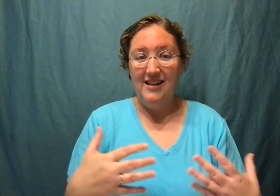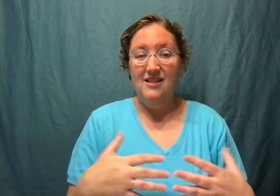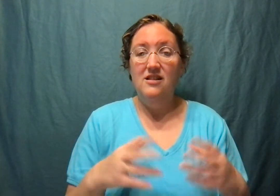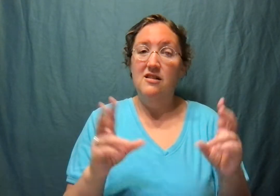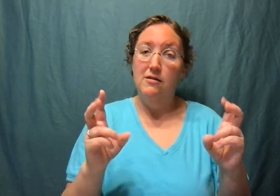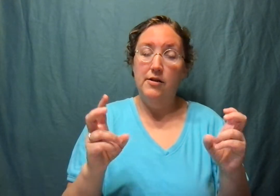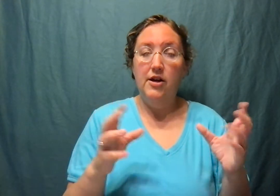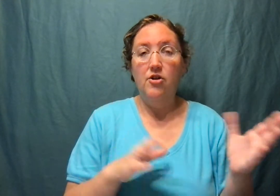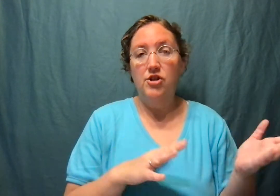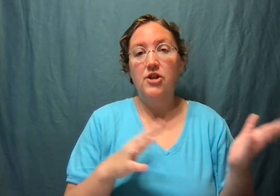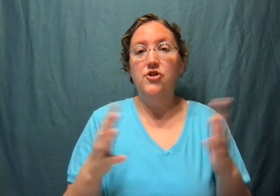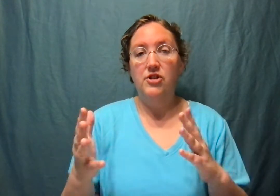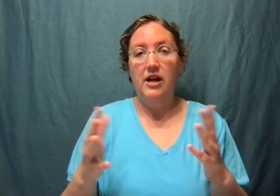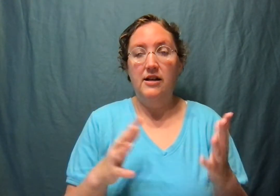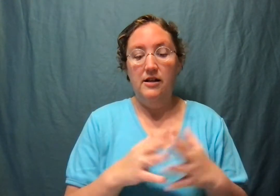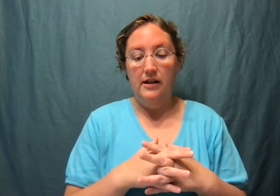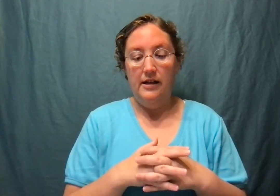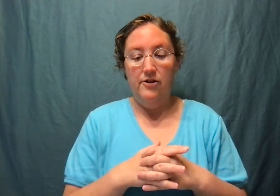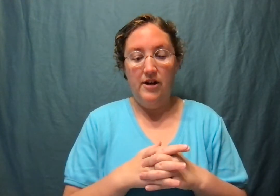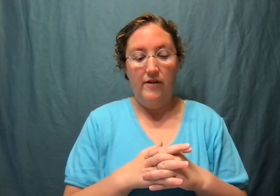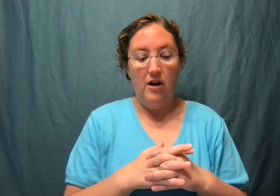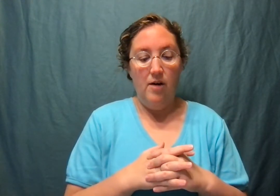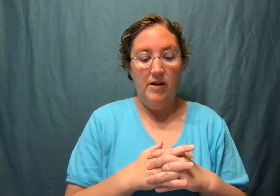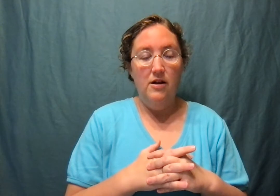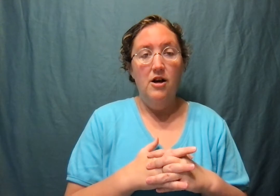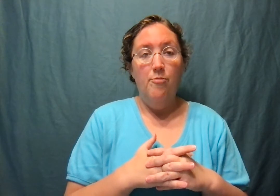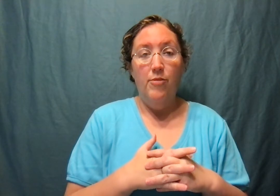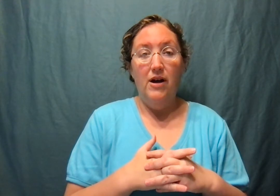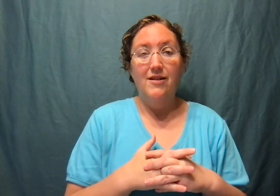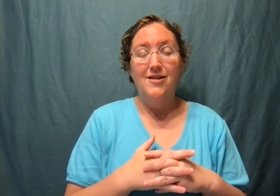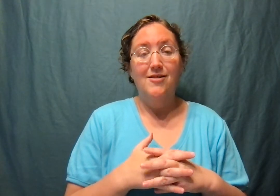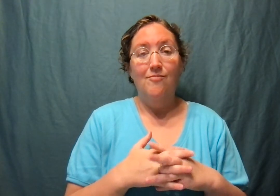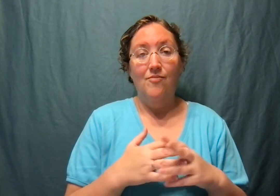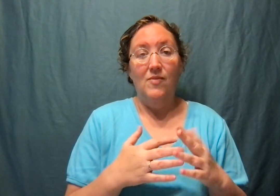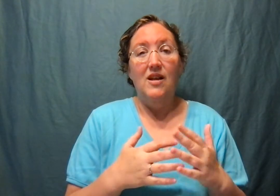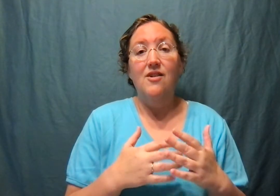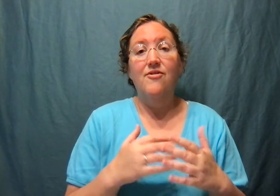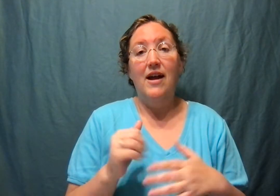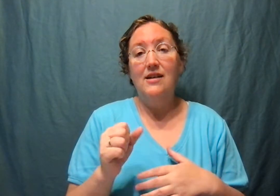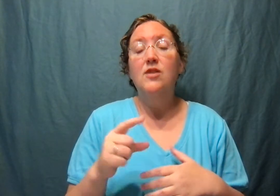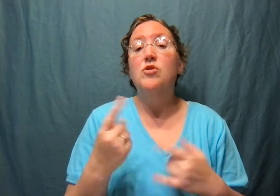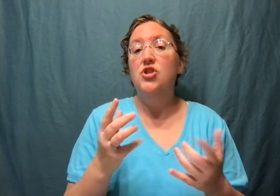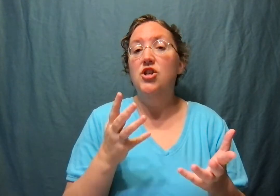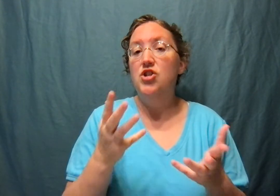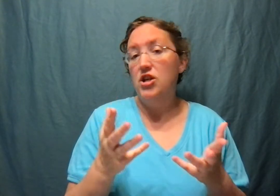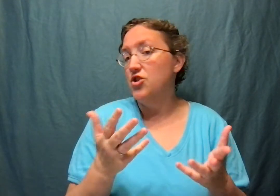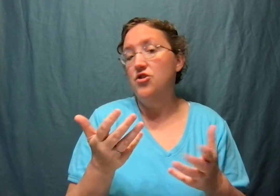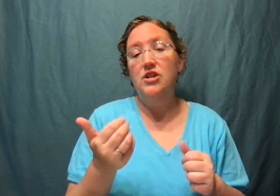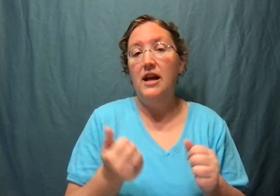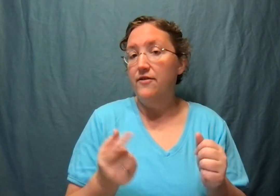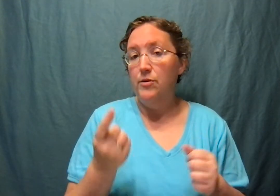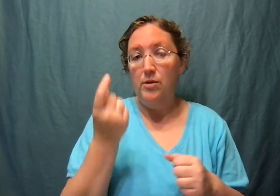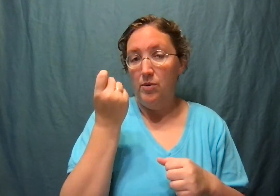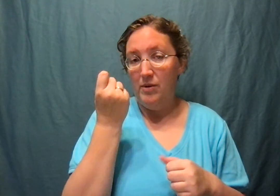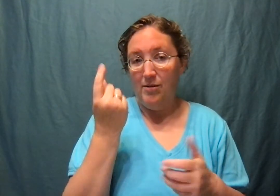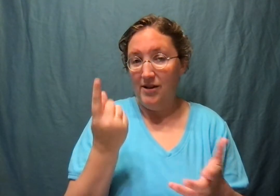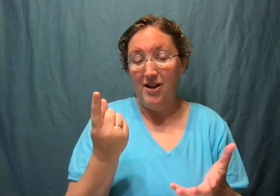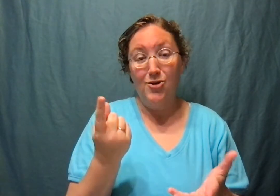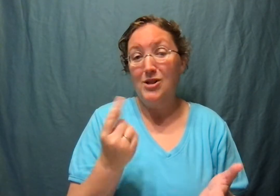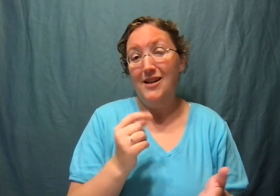signs that are gestures that ASL and English have in common, but if ASL was just gestures, then everyone would be able to understand it,